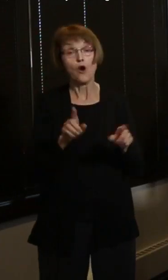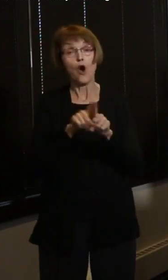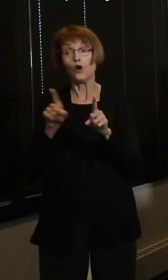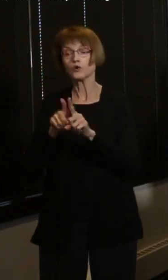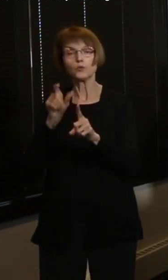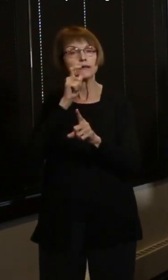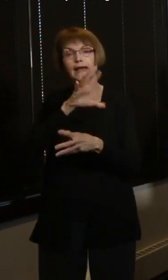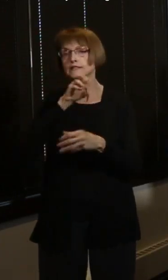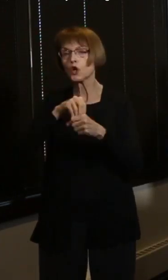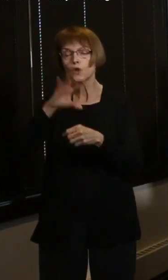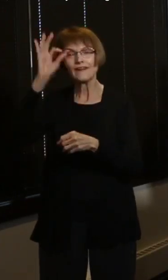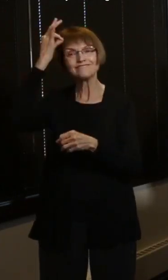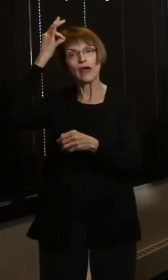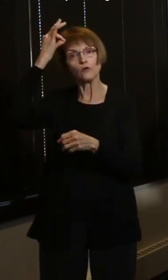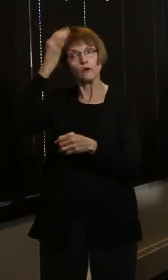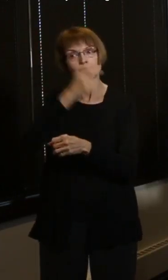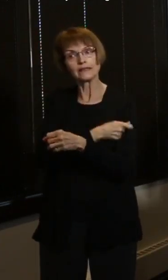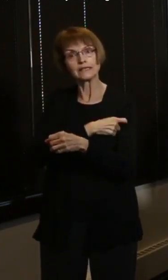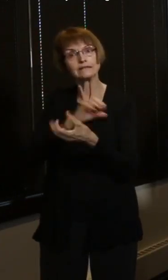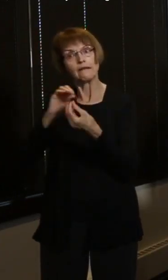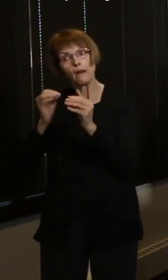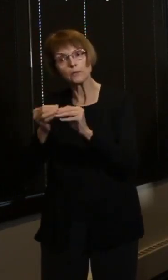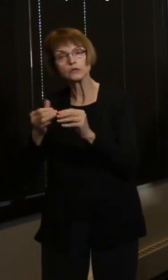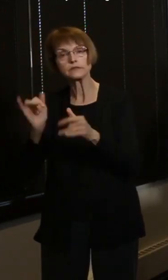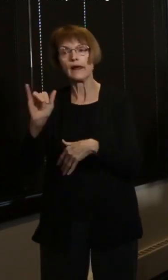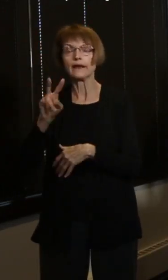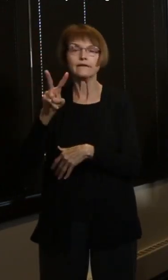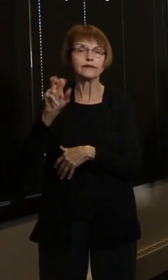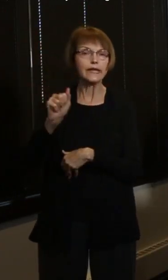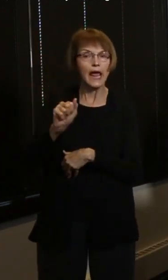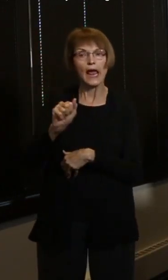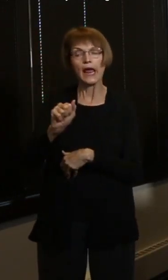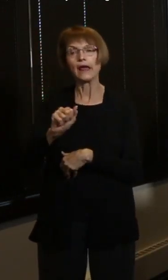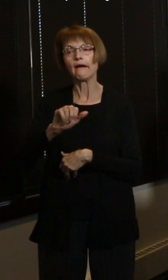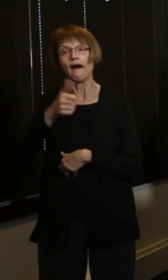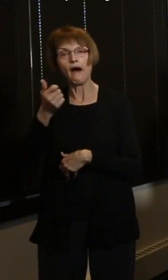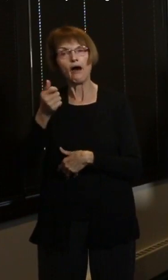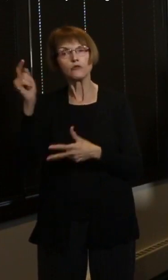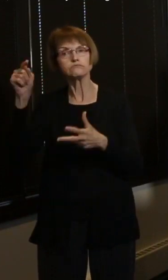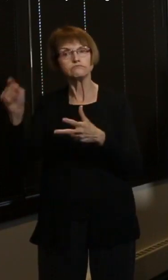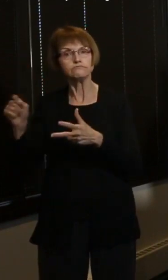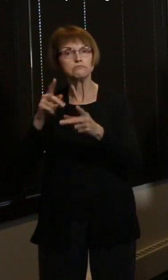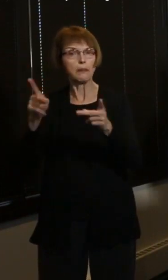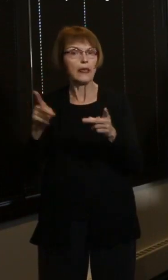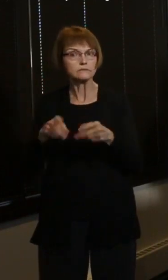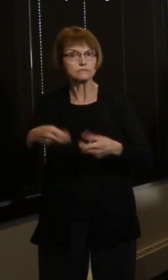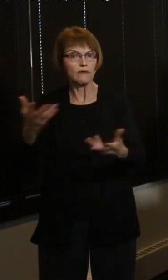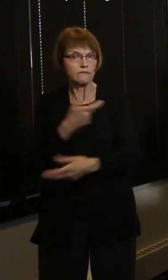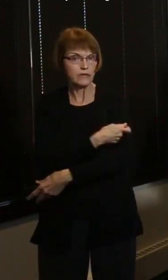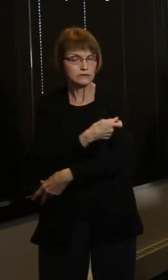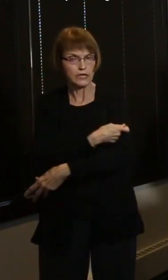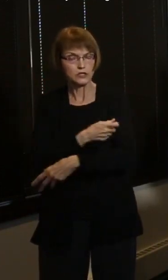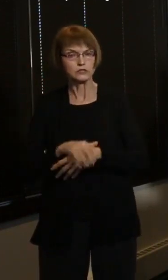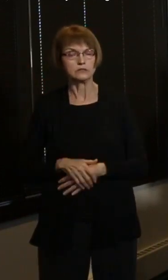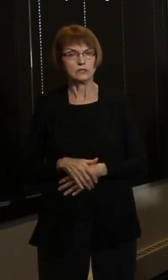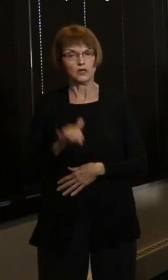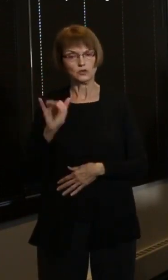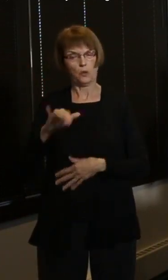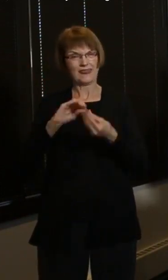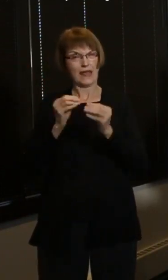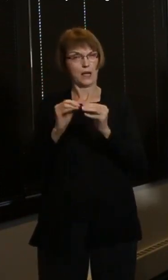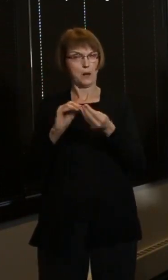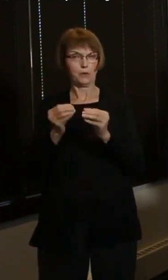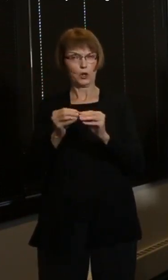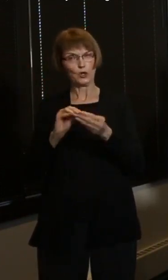federal vaccinations as well. So think about things like the VA or other sources of vaccination. So this is really sort of